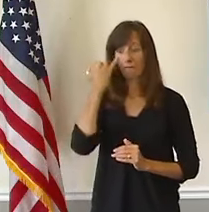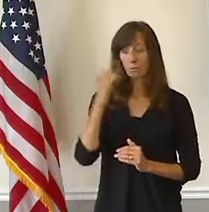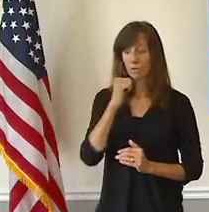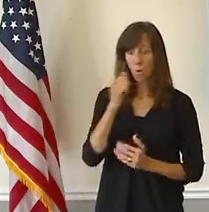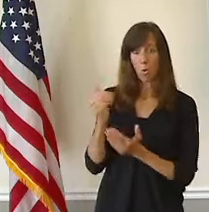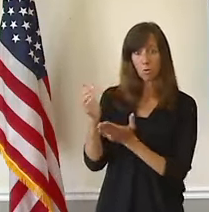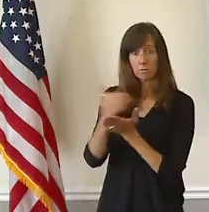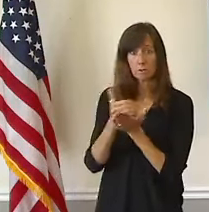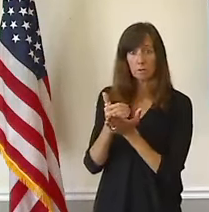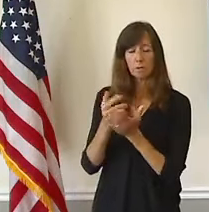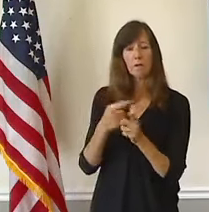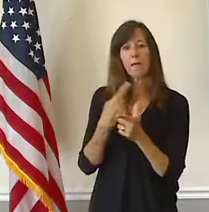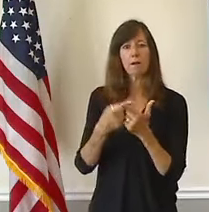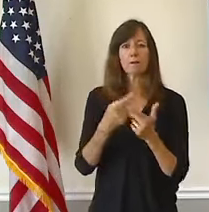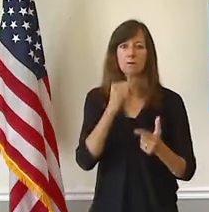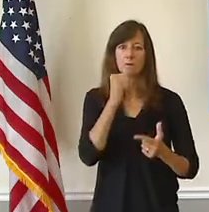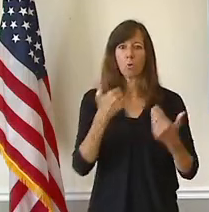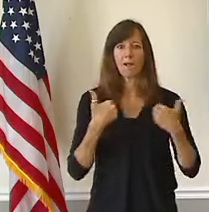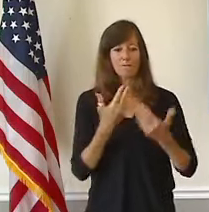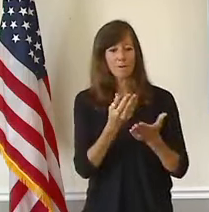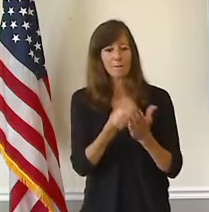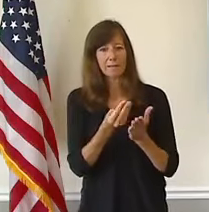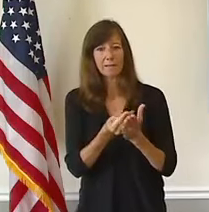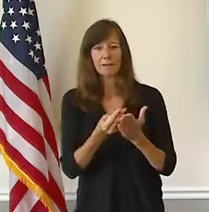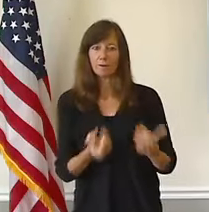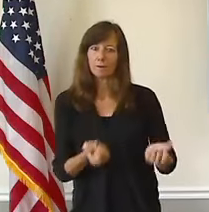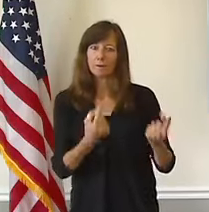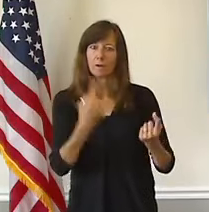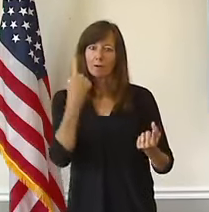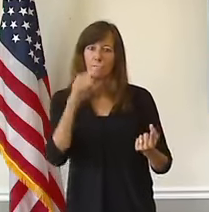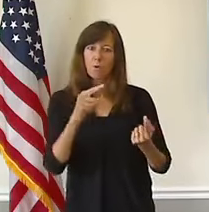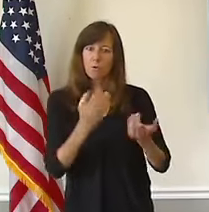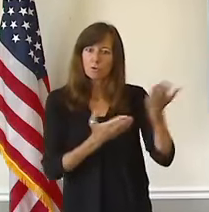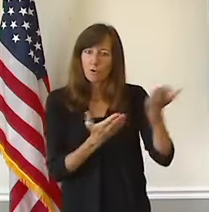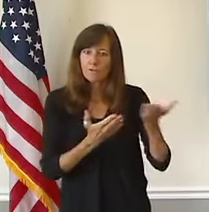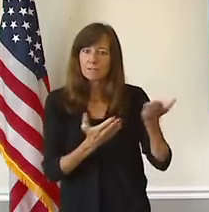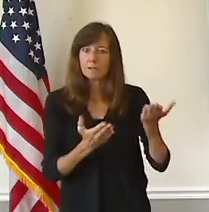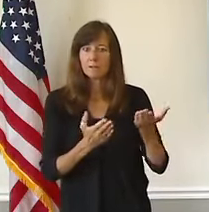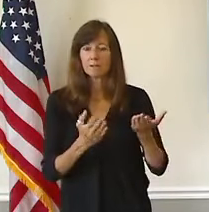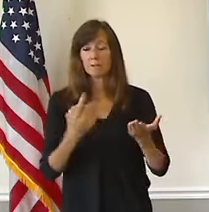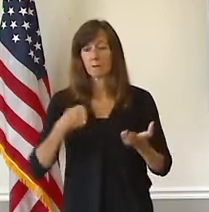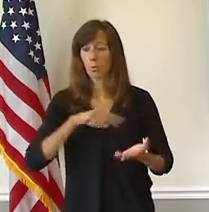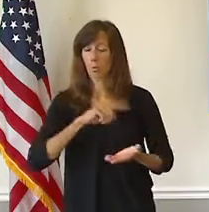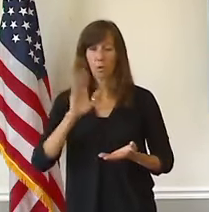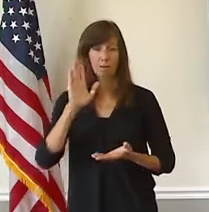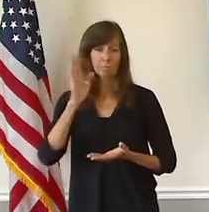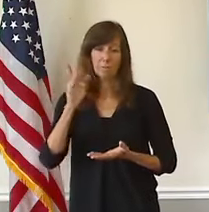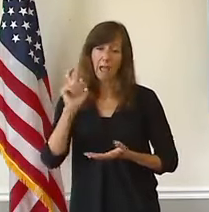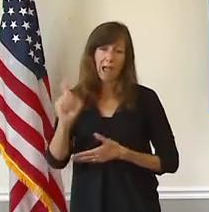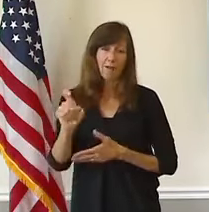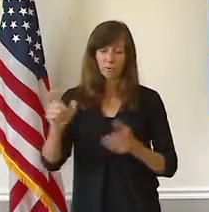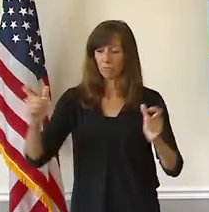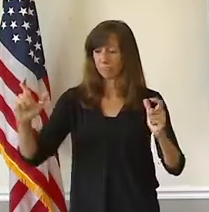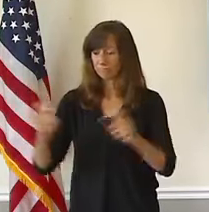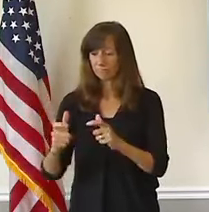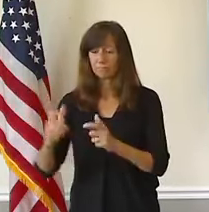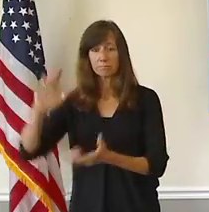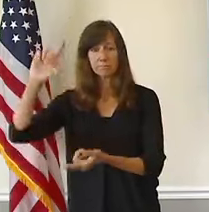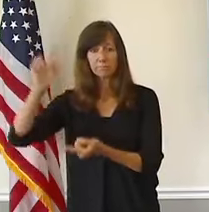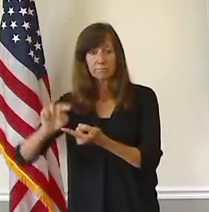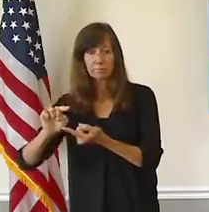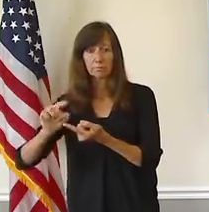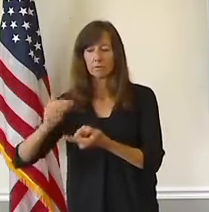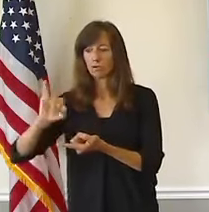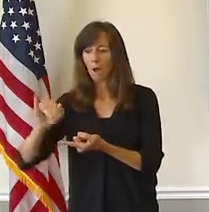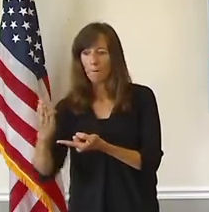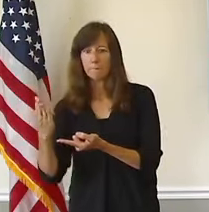that means is the shrinking of those services and the elimination of jobs. We're just going to have to shrink the workforce,